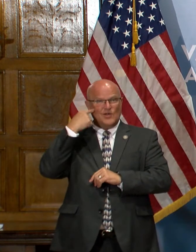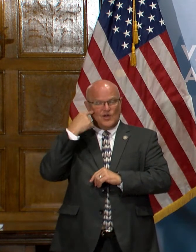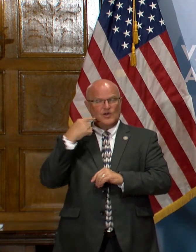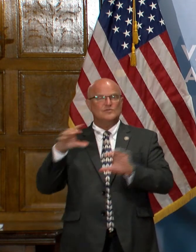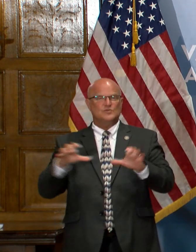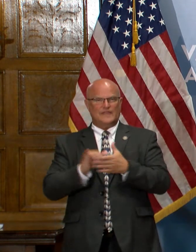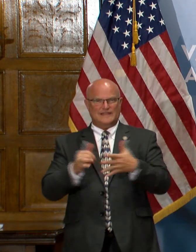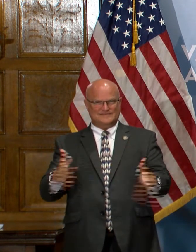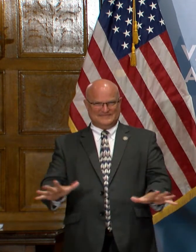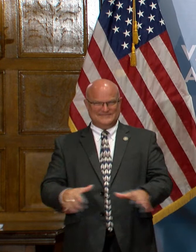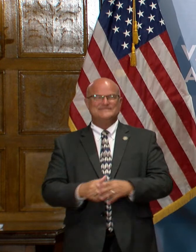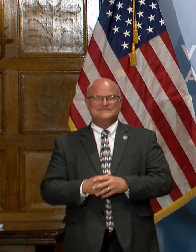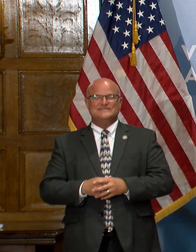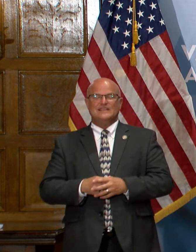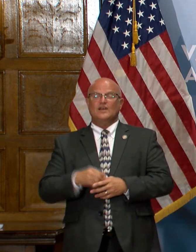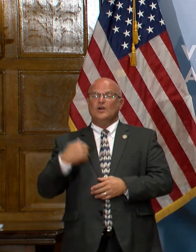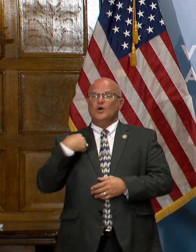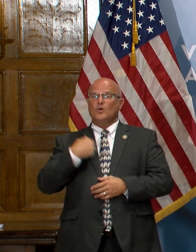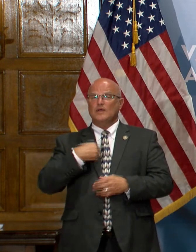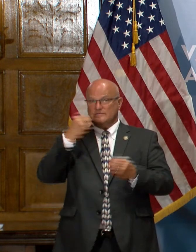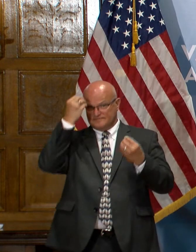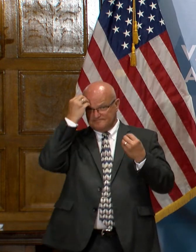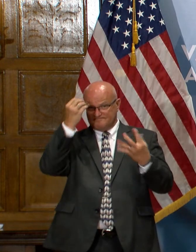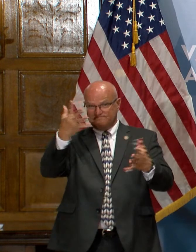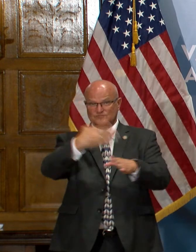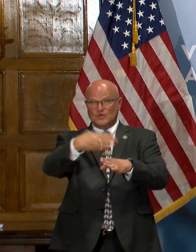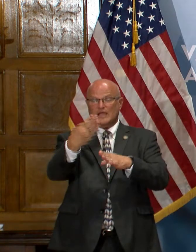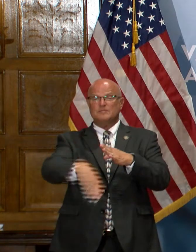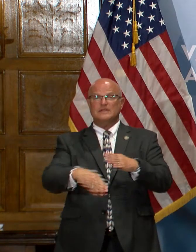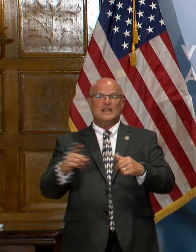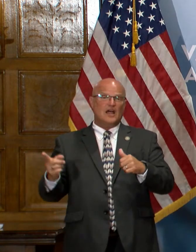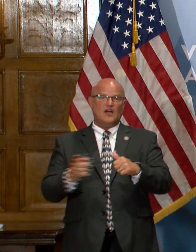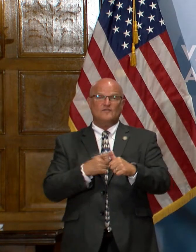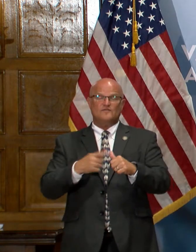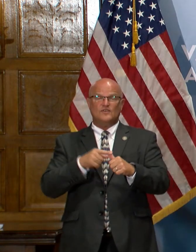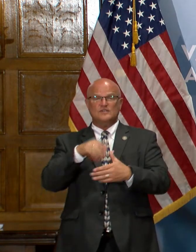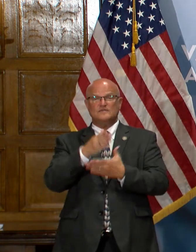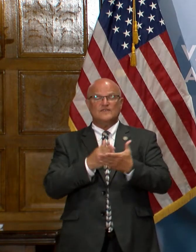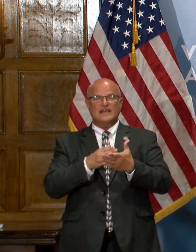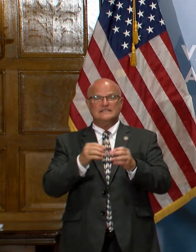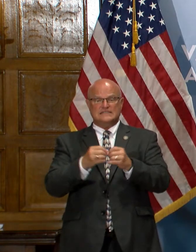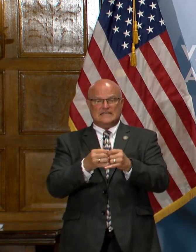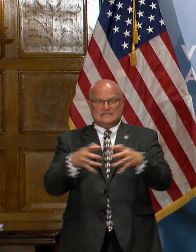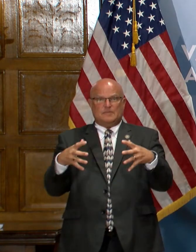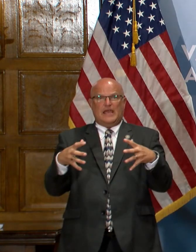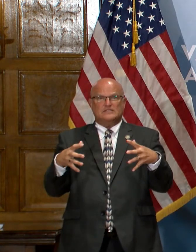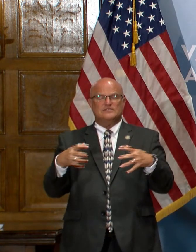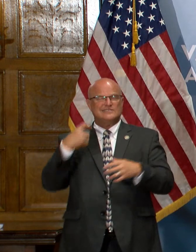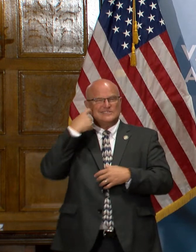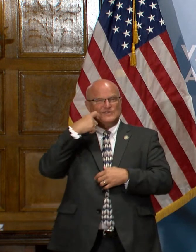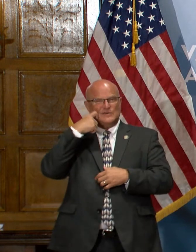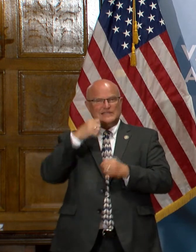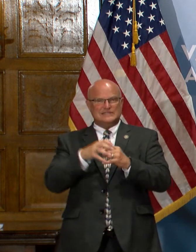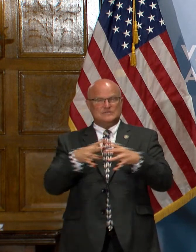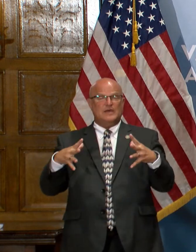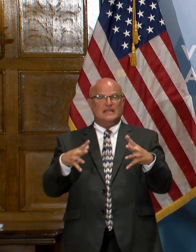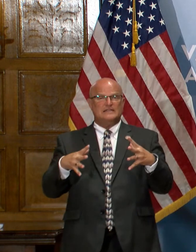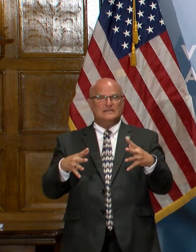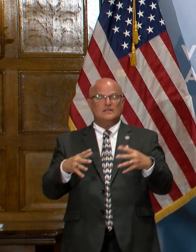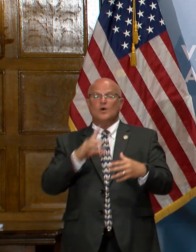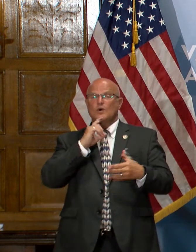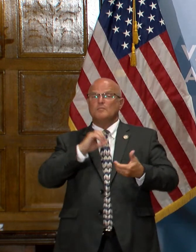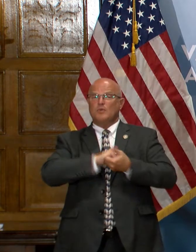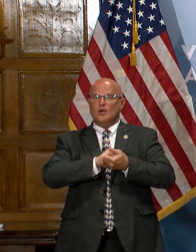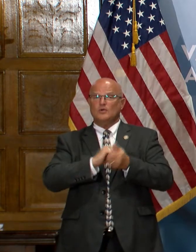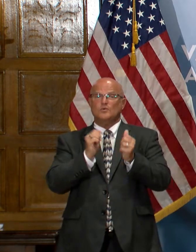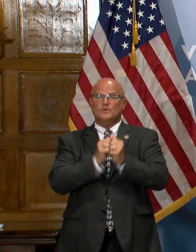doing that. I did want to tell you that we have completed our first phase of expansion, this most recent phase that was a partnership